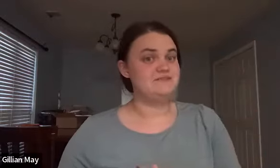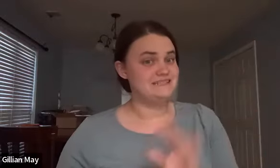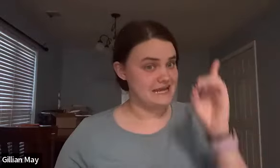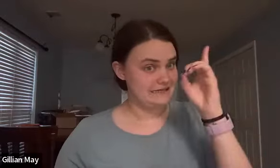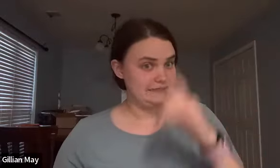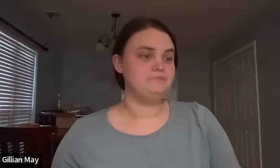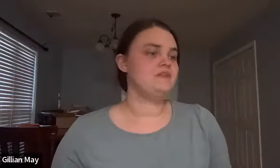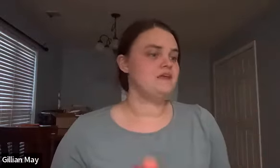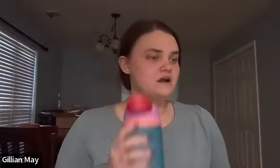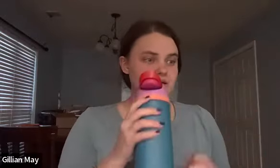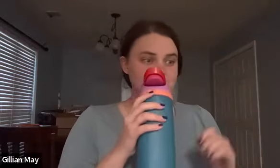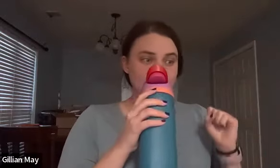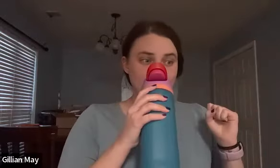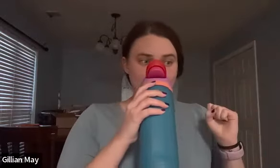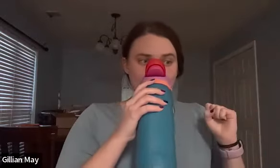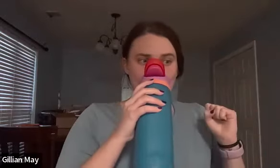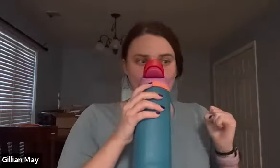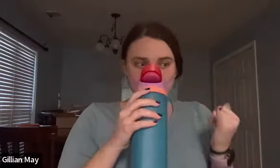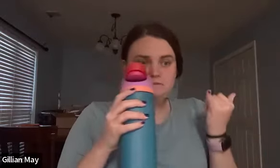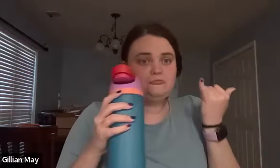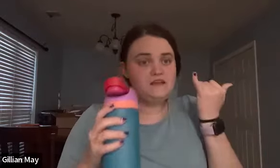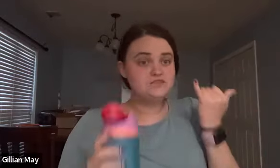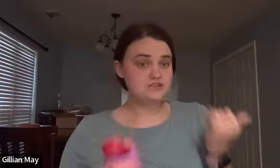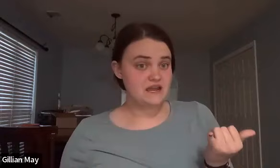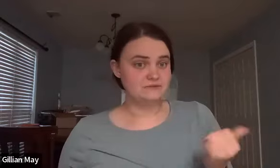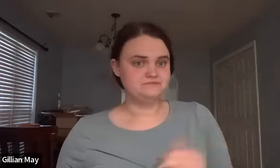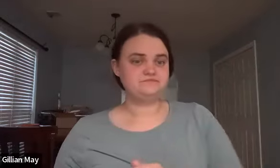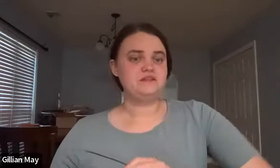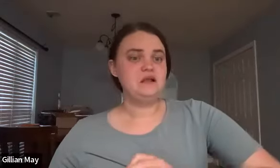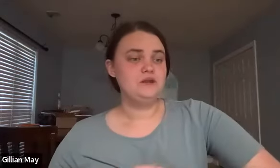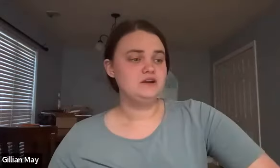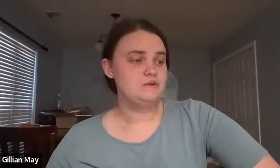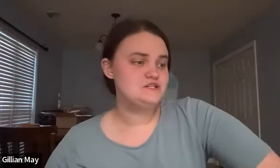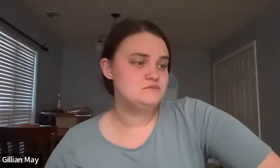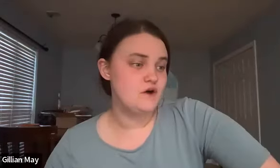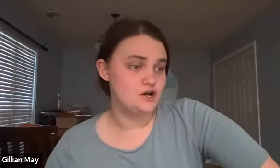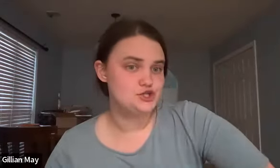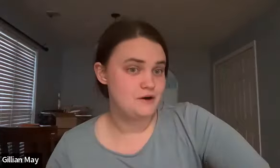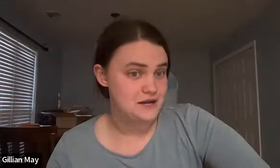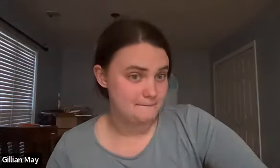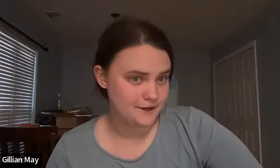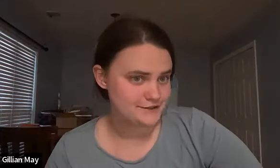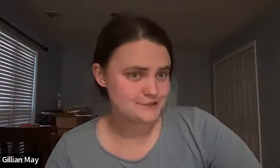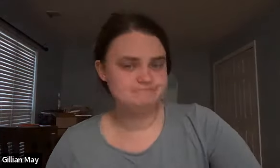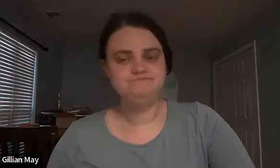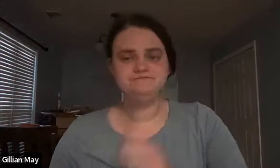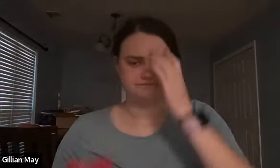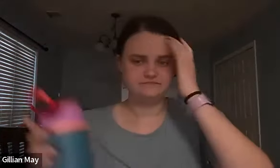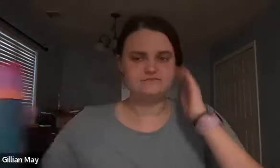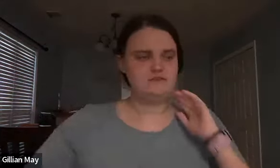if I did add a D. All right. So now we are going to move on to our numbers.